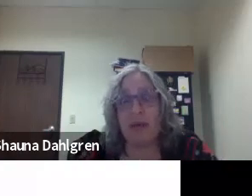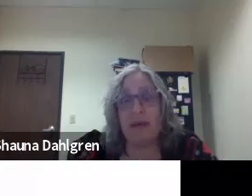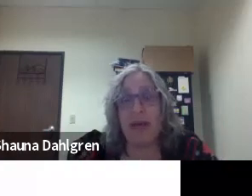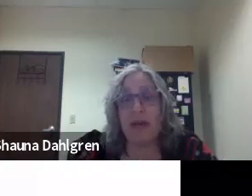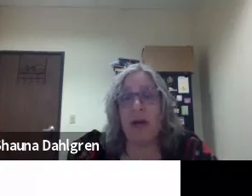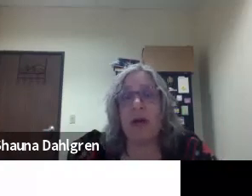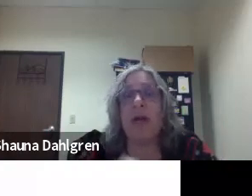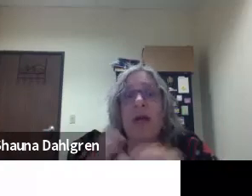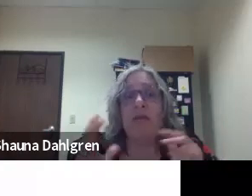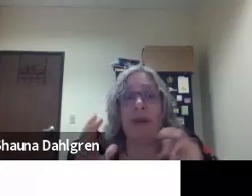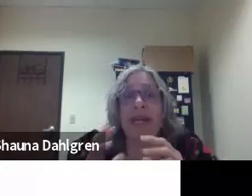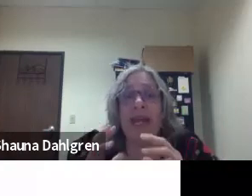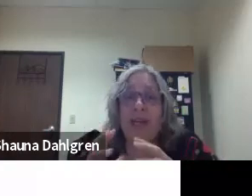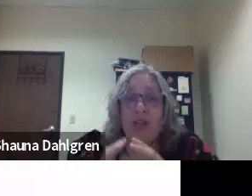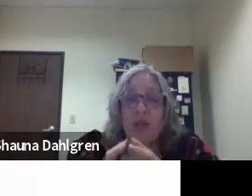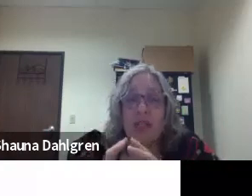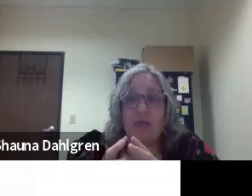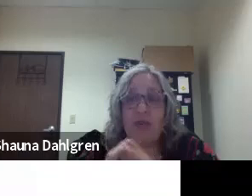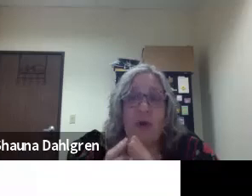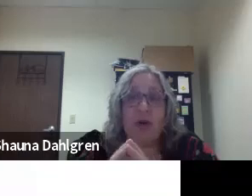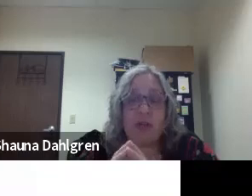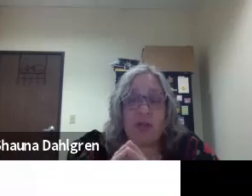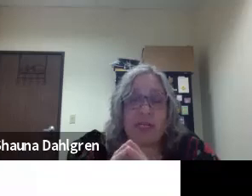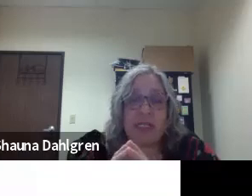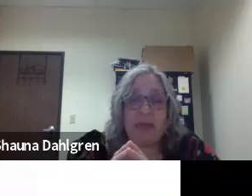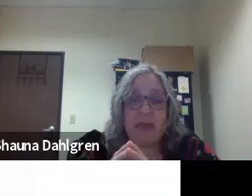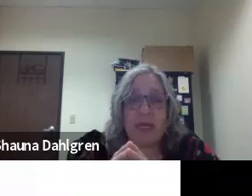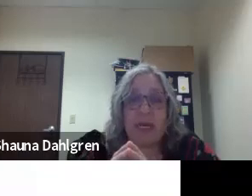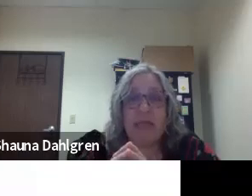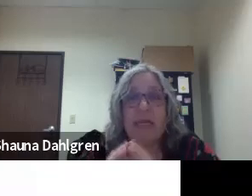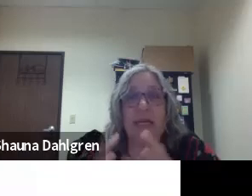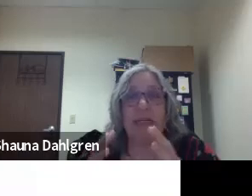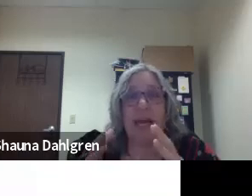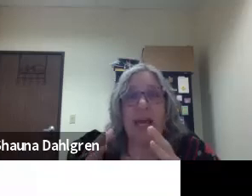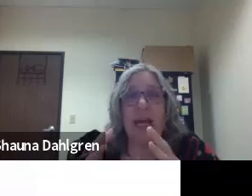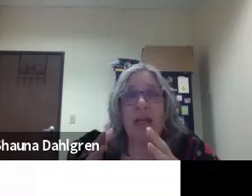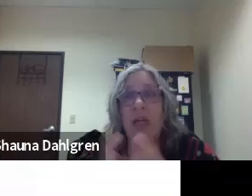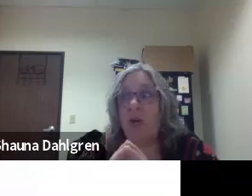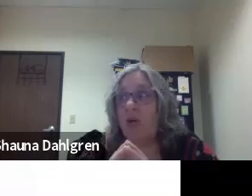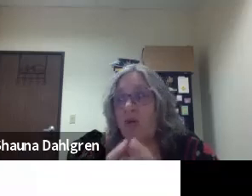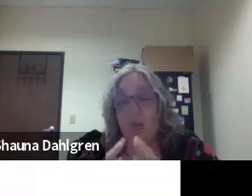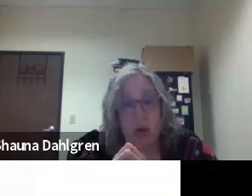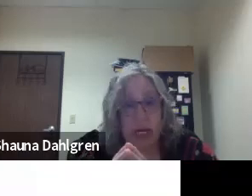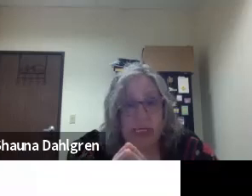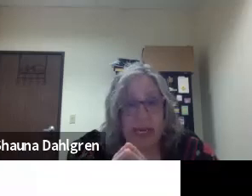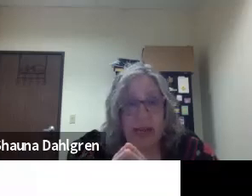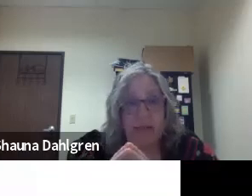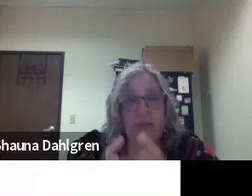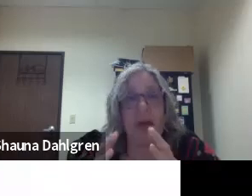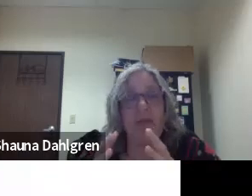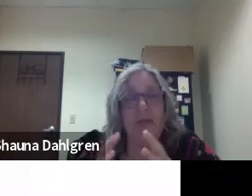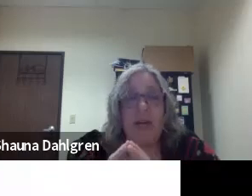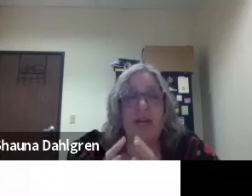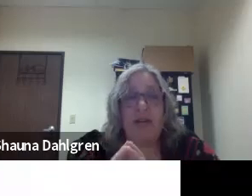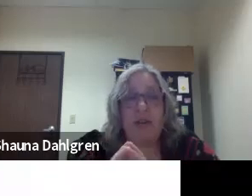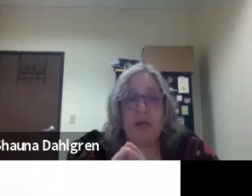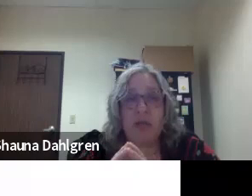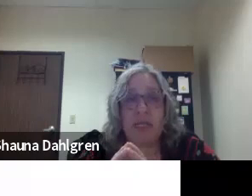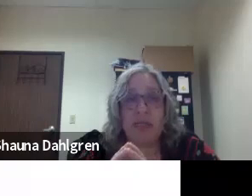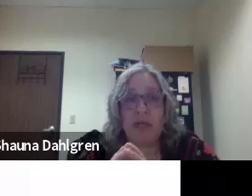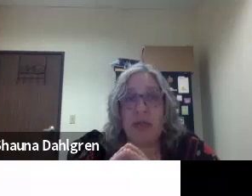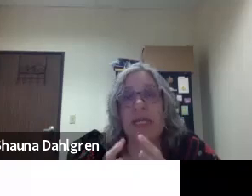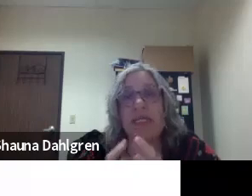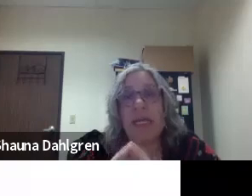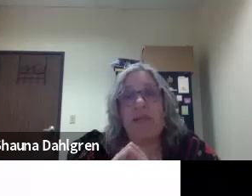a little bit later, Medicaid insurance for workers with disabilities is a huge work incentive for individuals